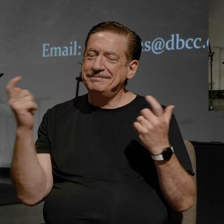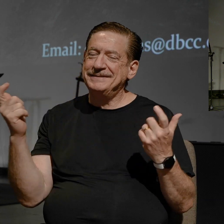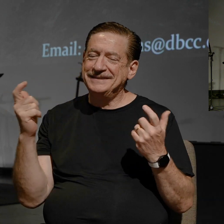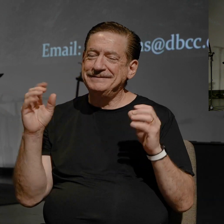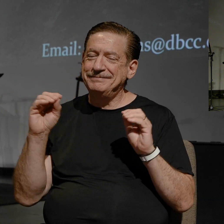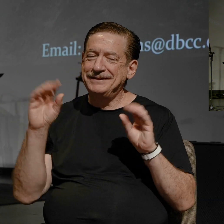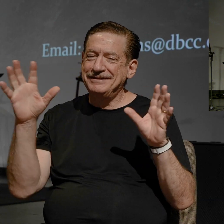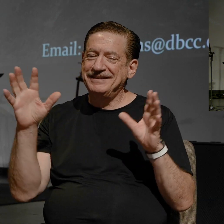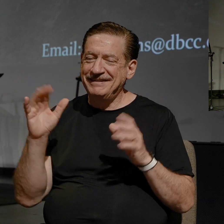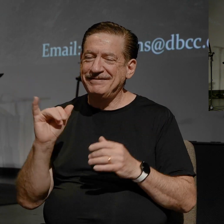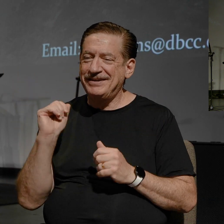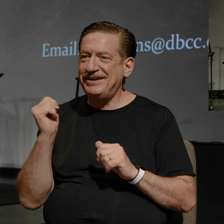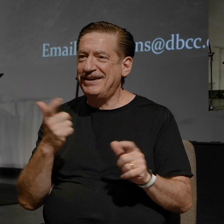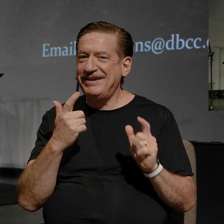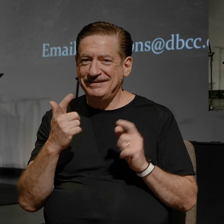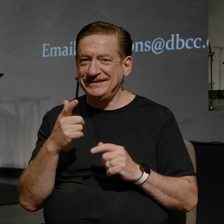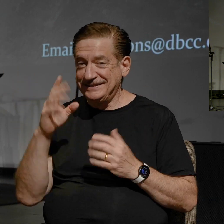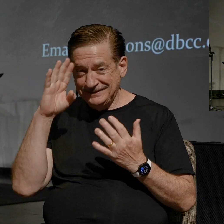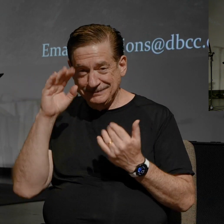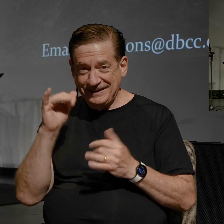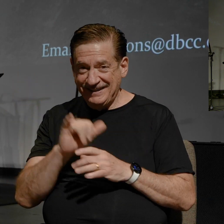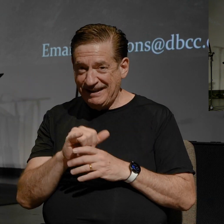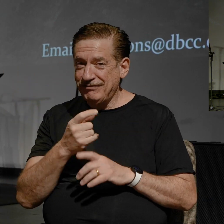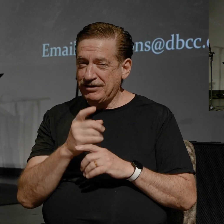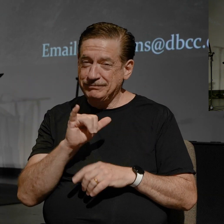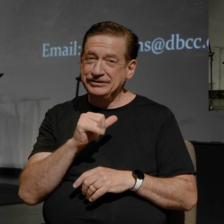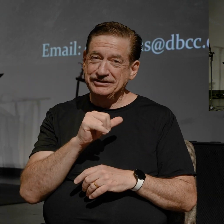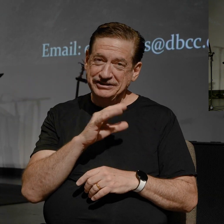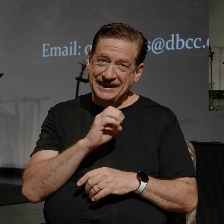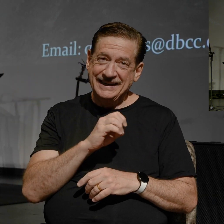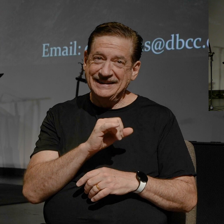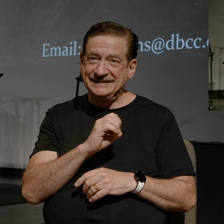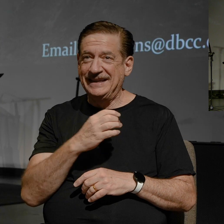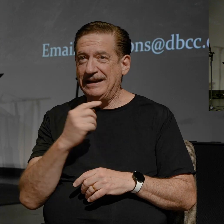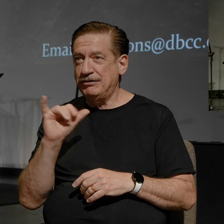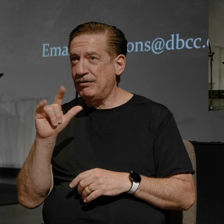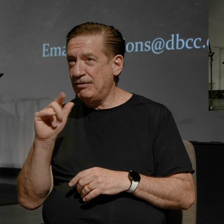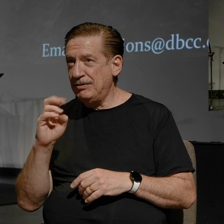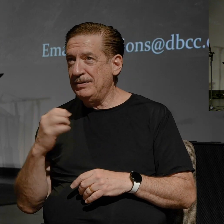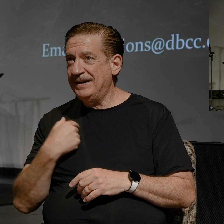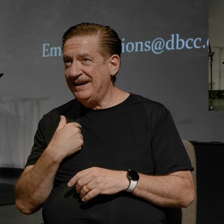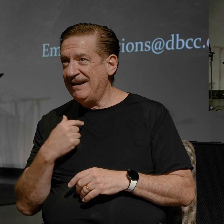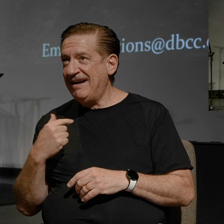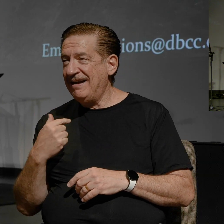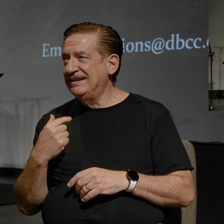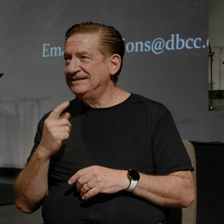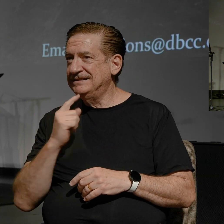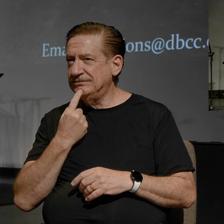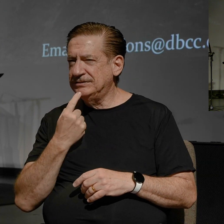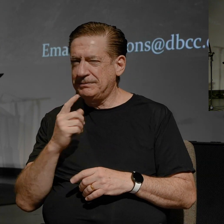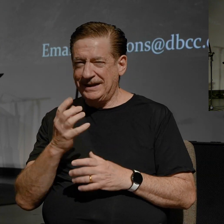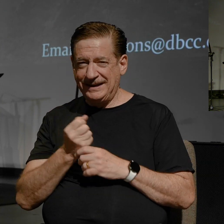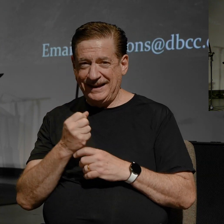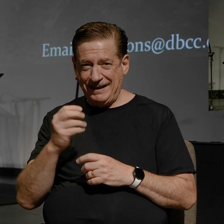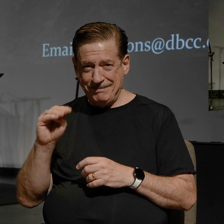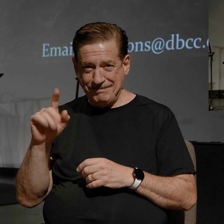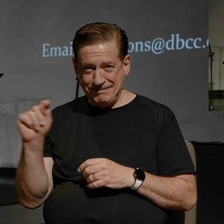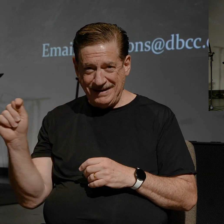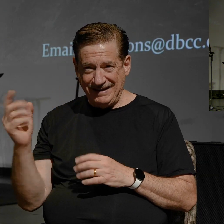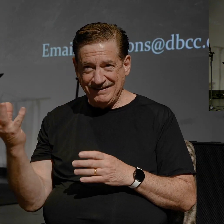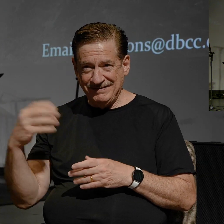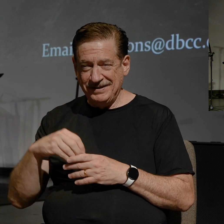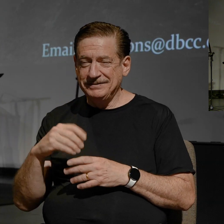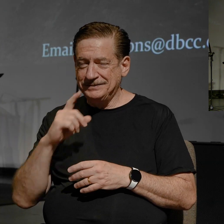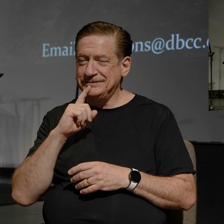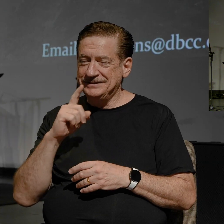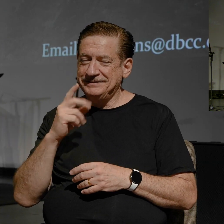all. I think you expect that from Jason, Luke, and I. Like, we're rarely serious, but to get Matt involved too is really, really